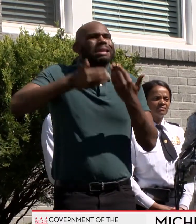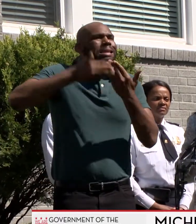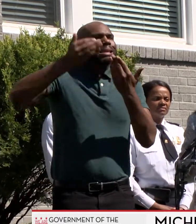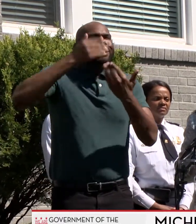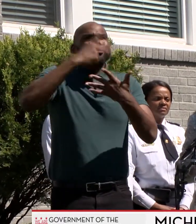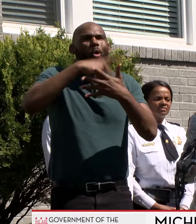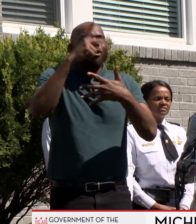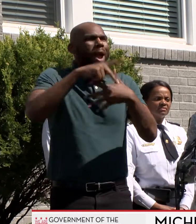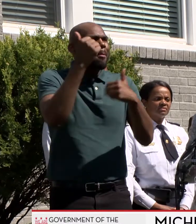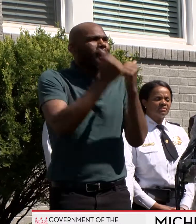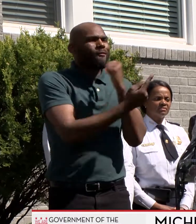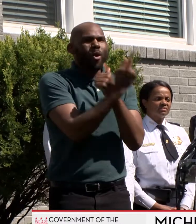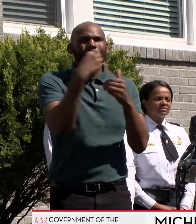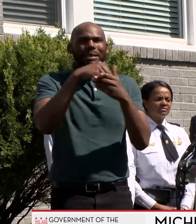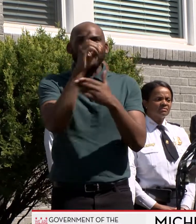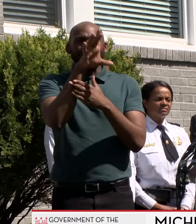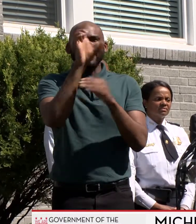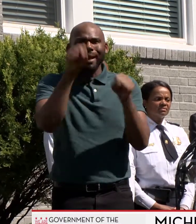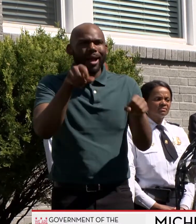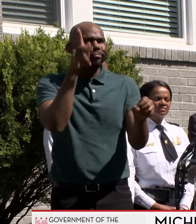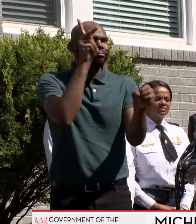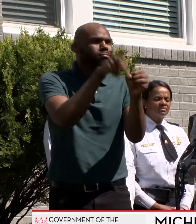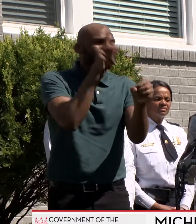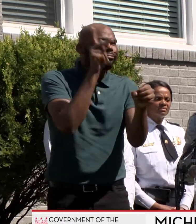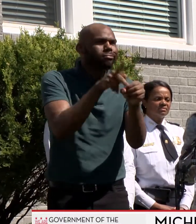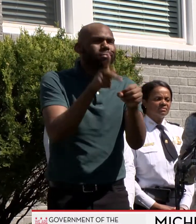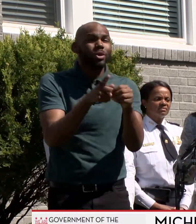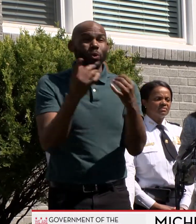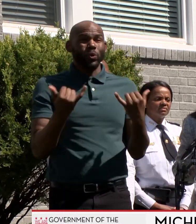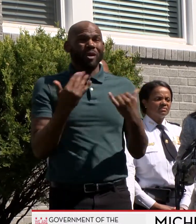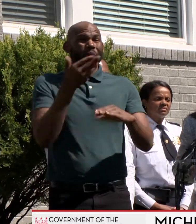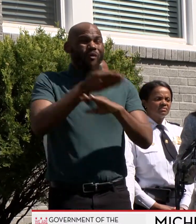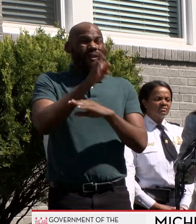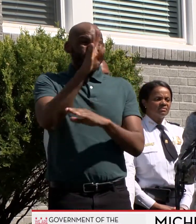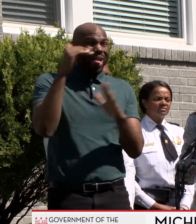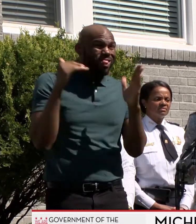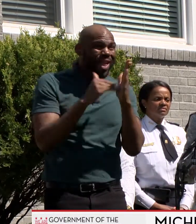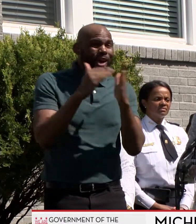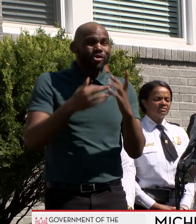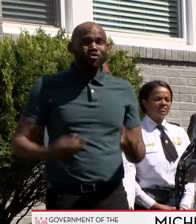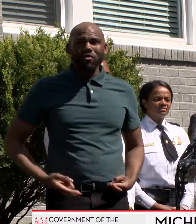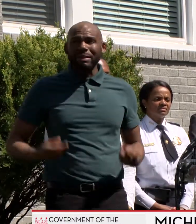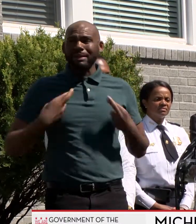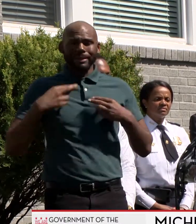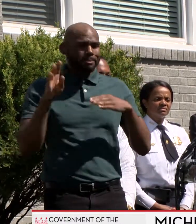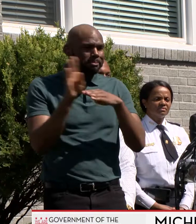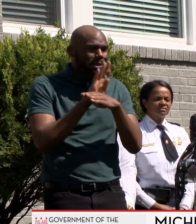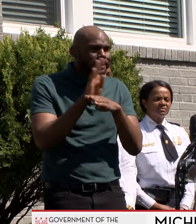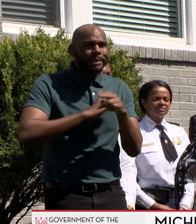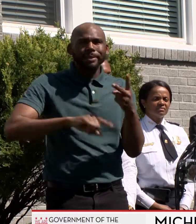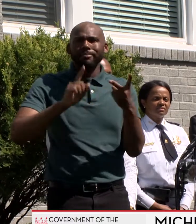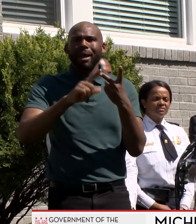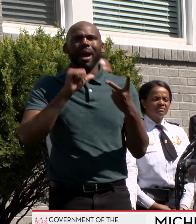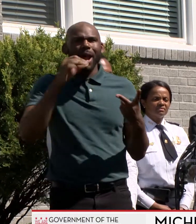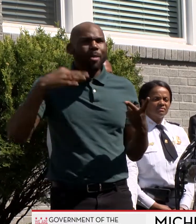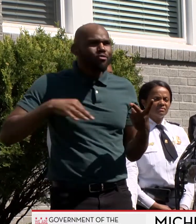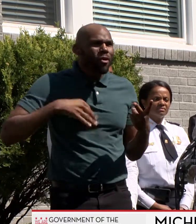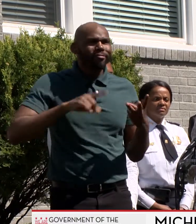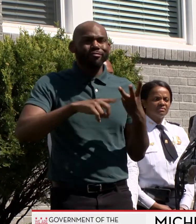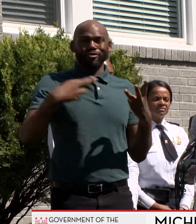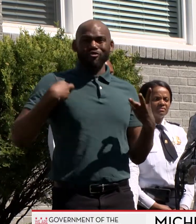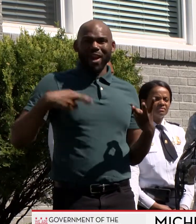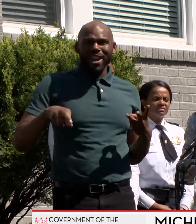that everybody in the district can participate in. To date, over 4,000 residents, businesses, nonprofits, and